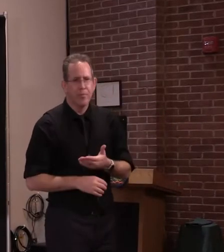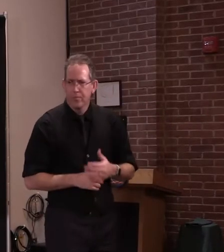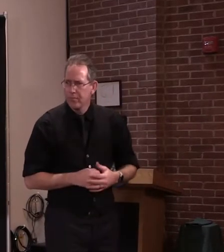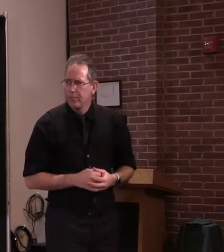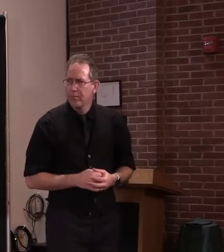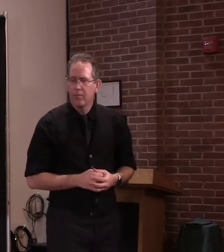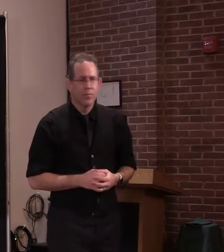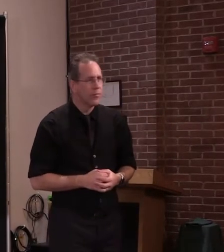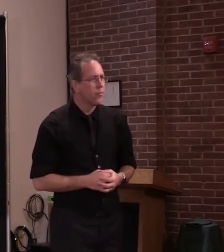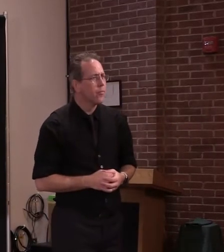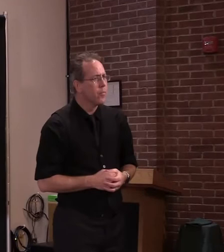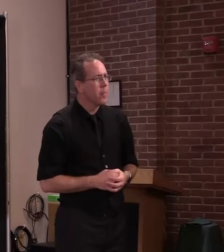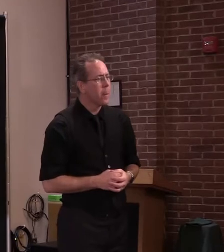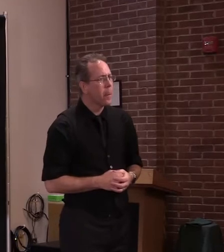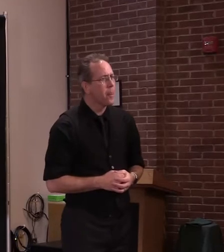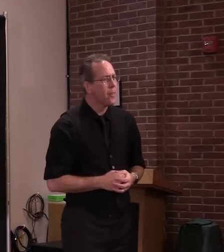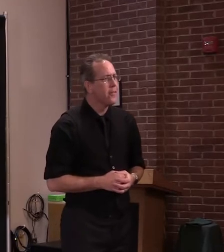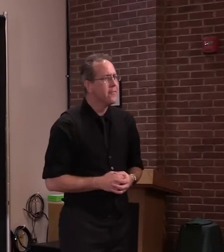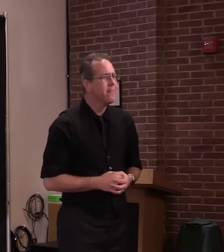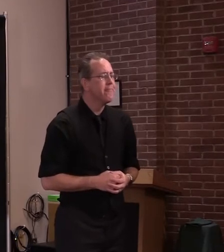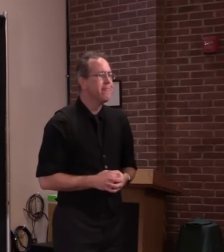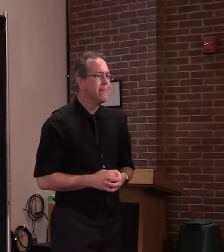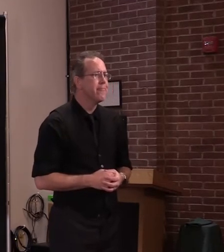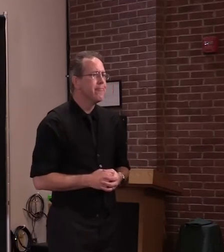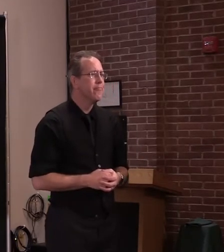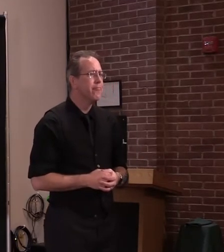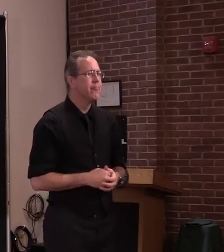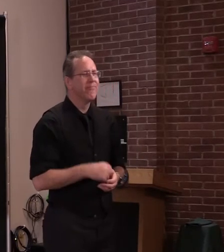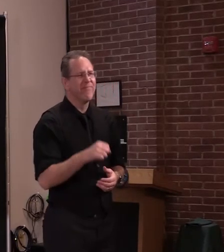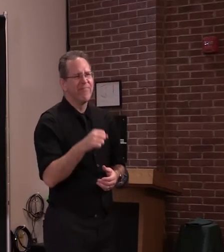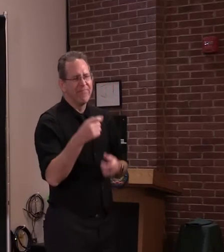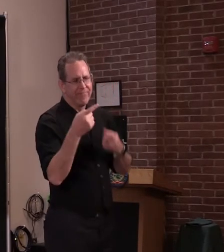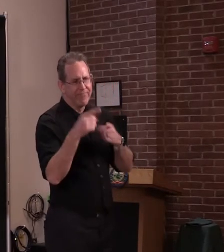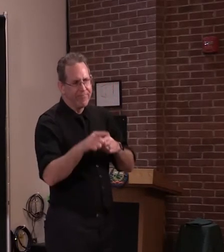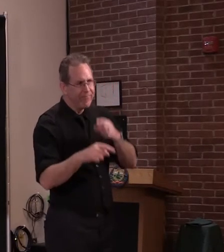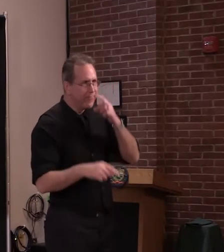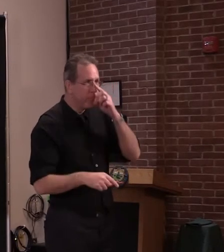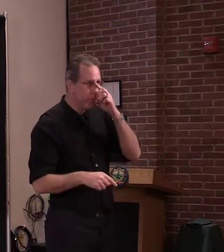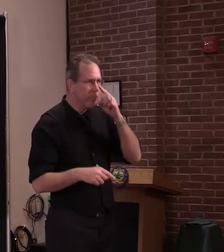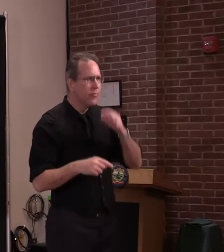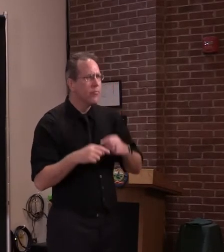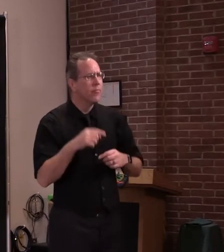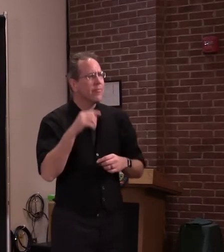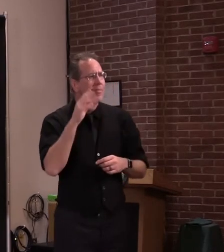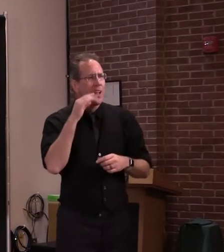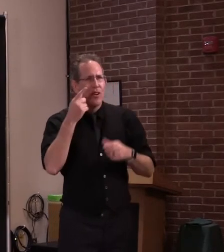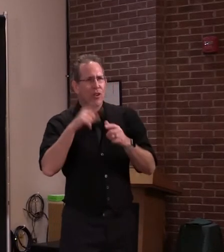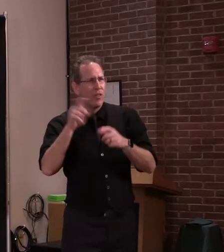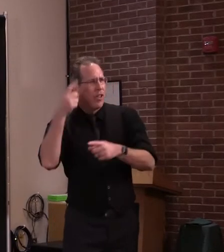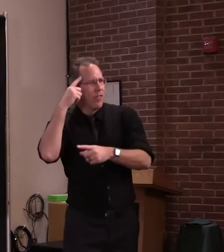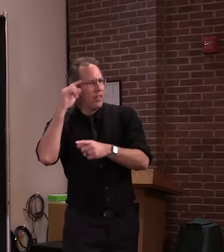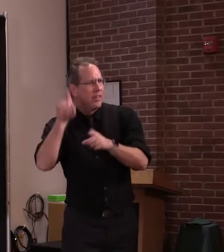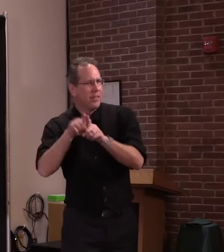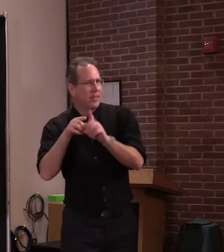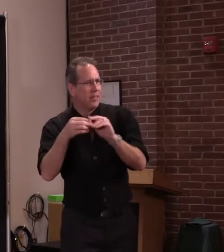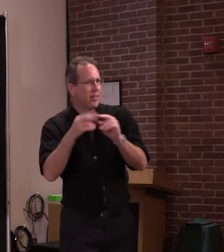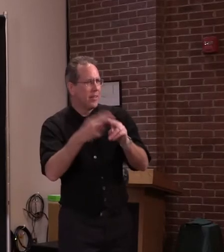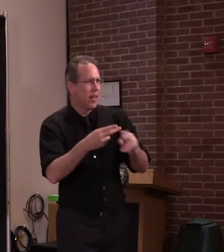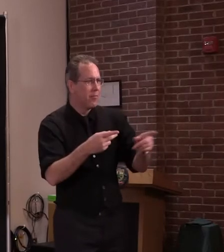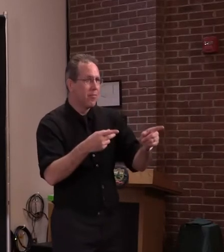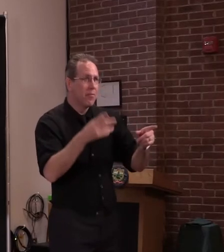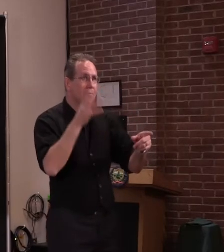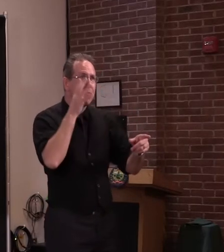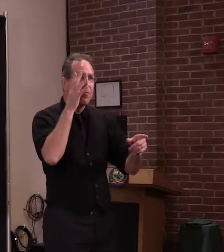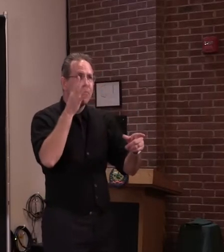Okay. Yeah, hi, Greg. Yeah, I would agree. I don't necessarily agree with the characterization. And, I'd point out from an operational standpoint, we've